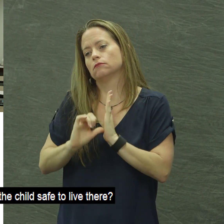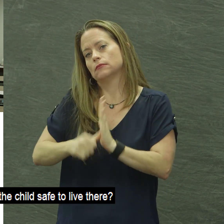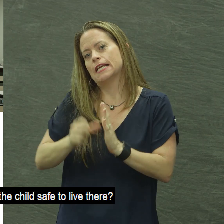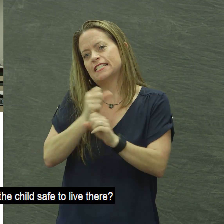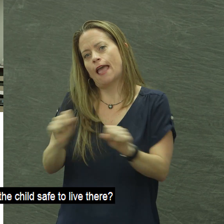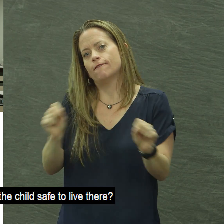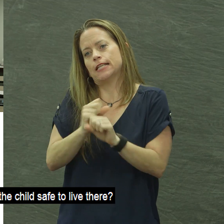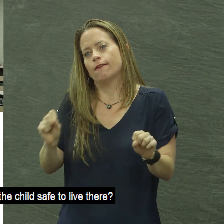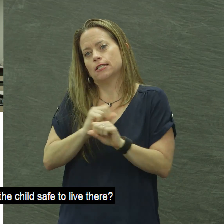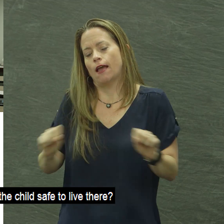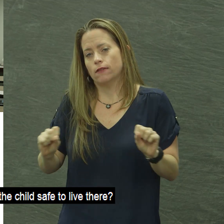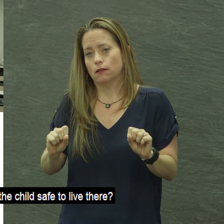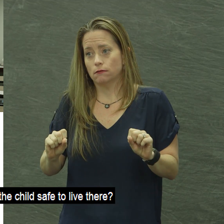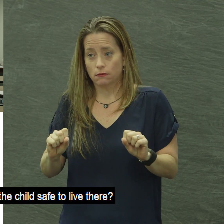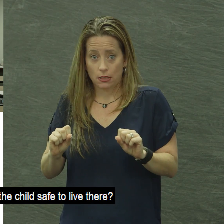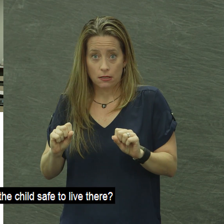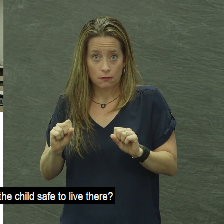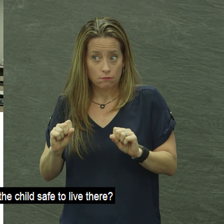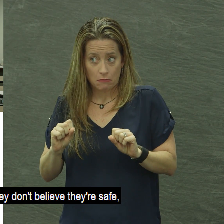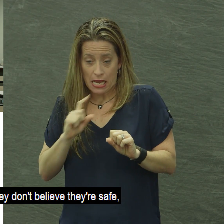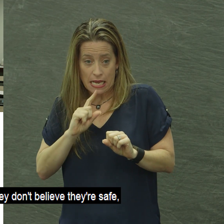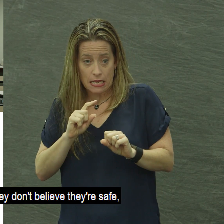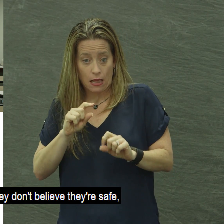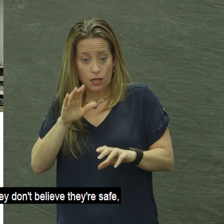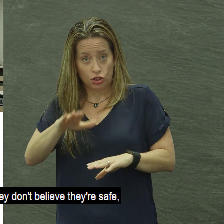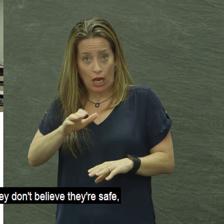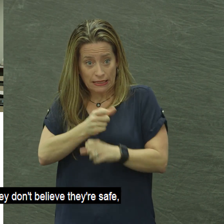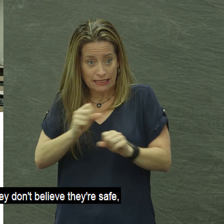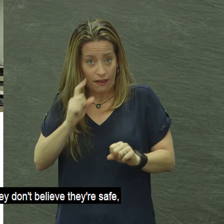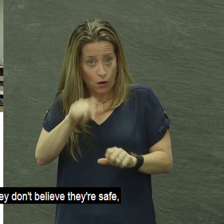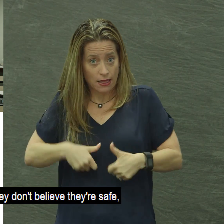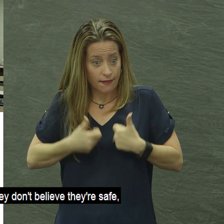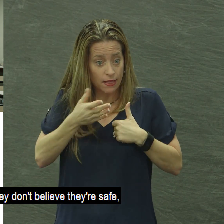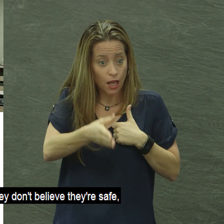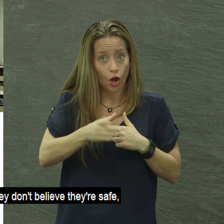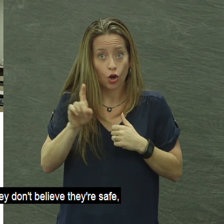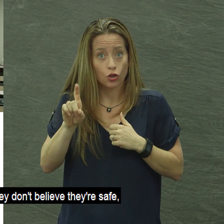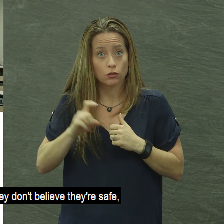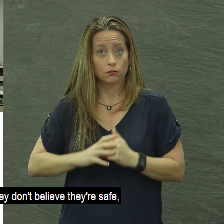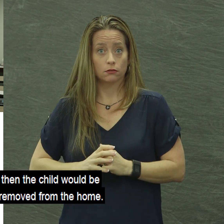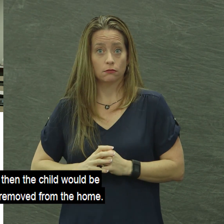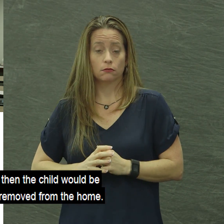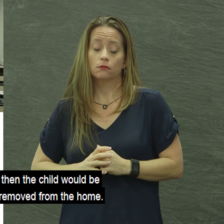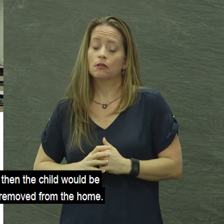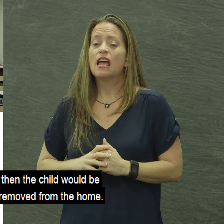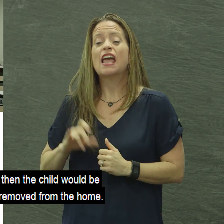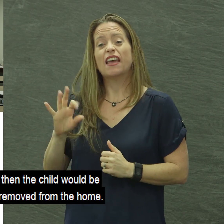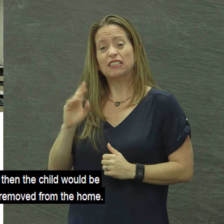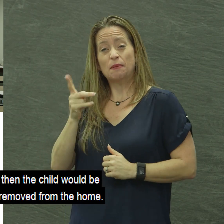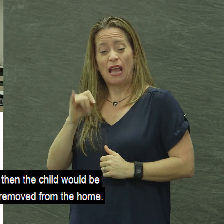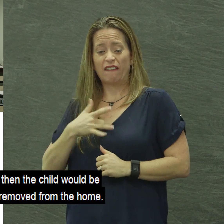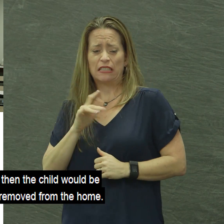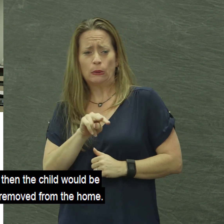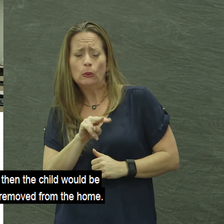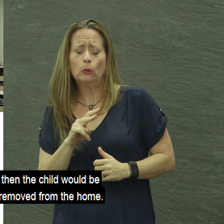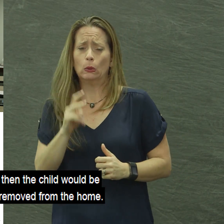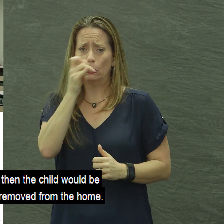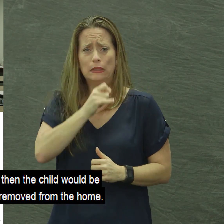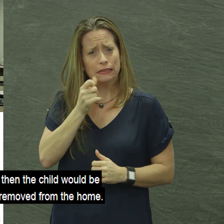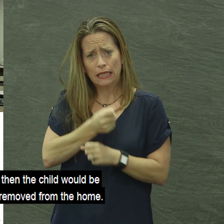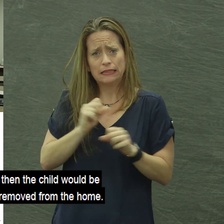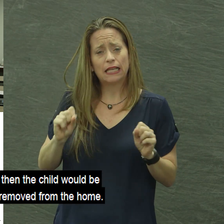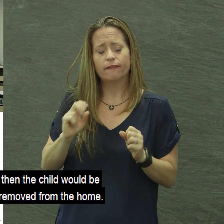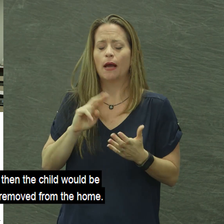the child safe to leave there? If they don't believe they're safe, then the child would be removed from the